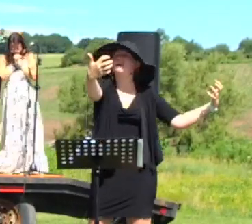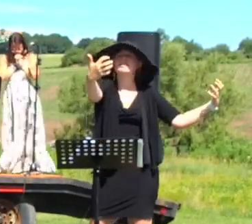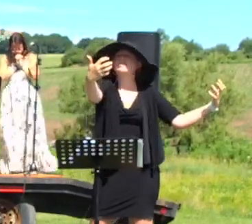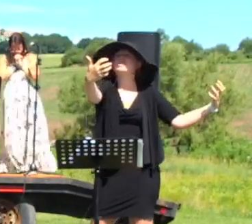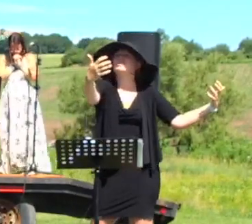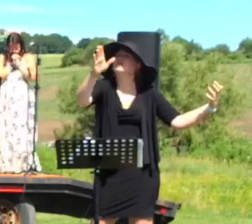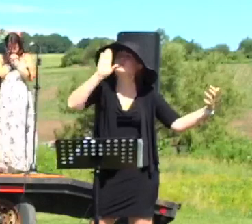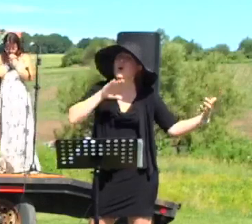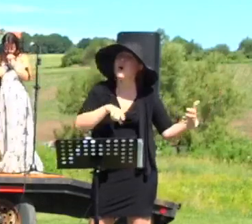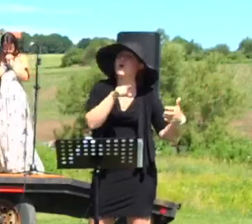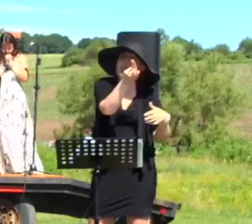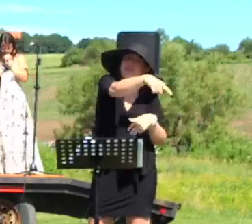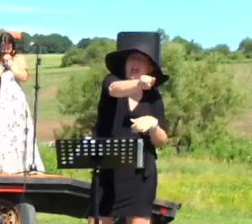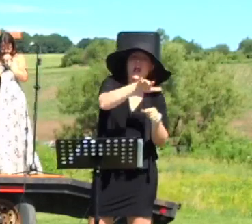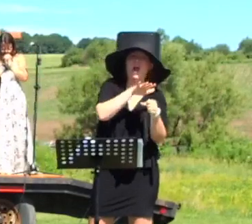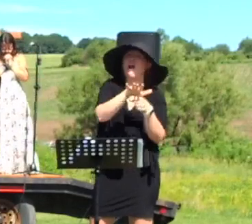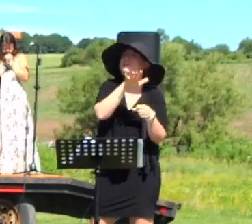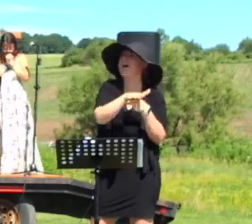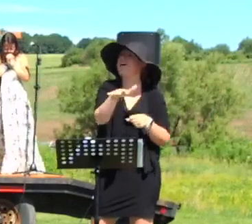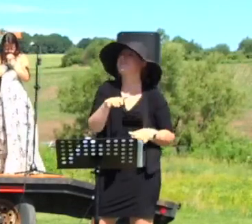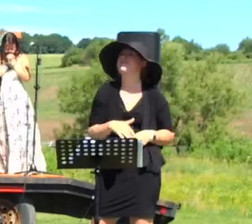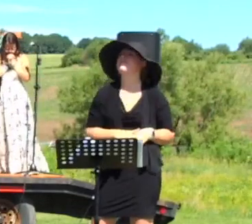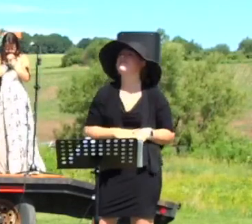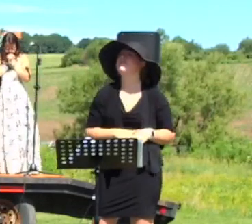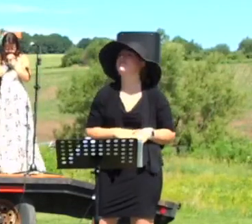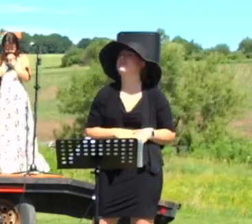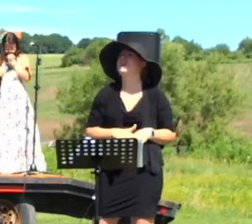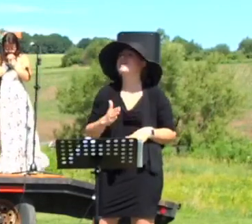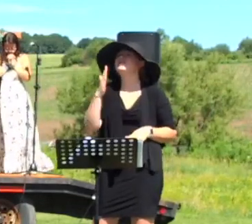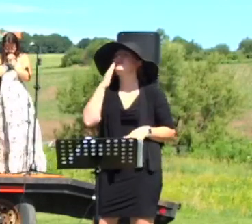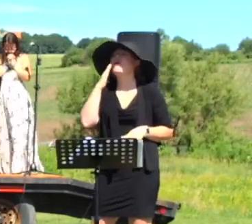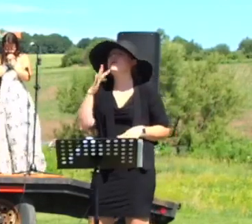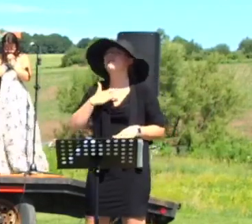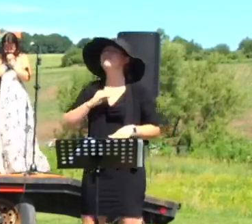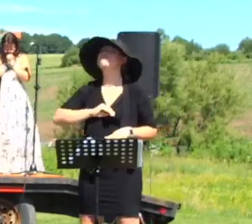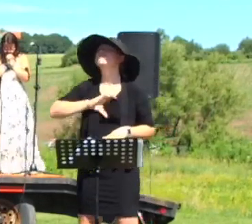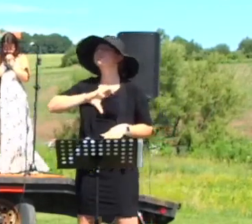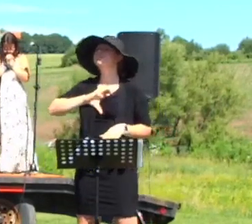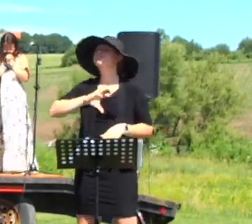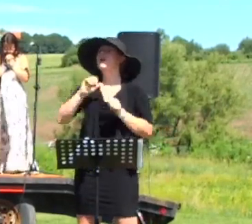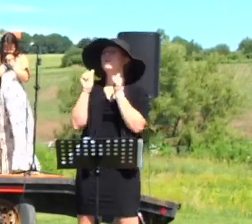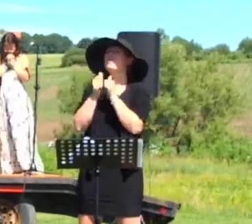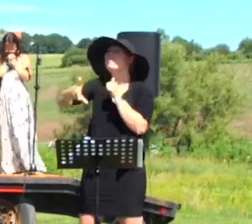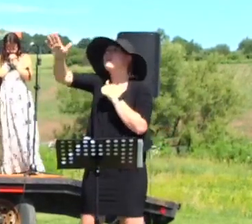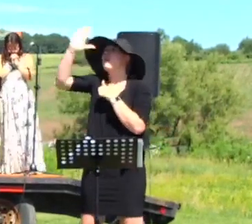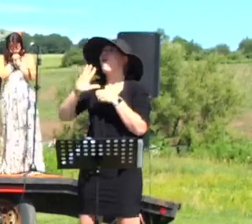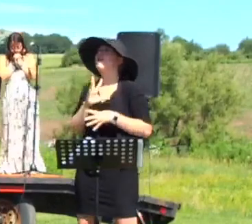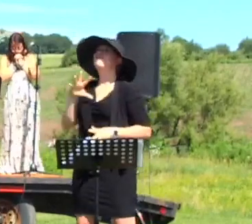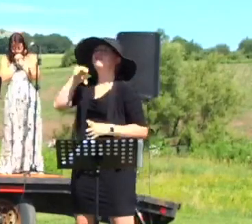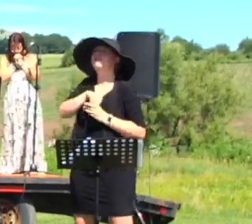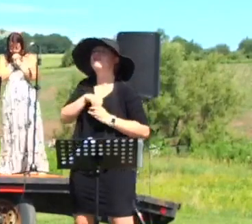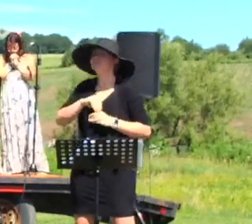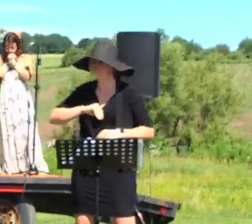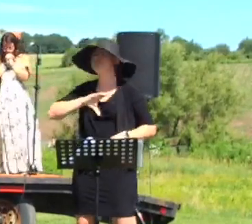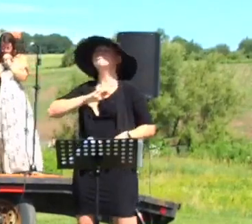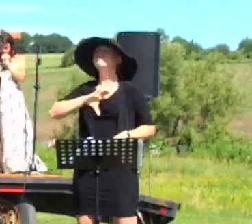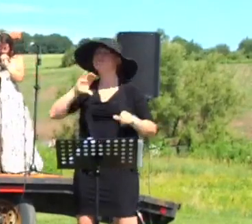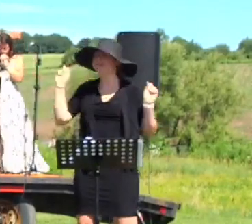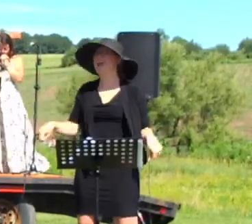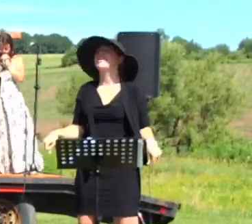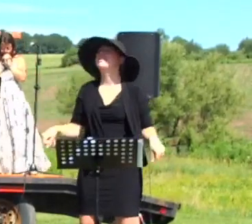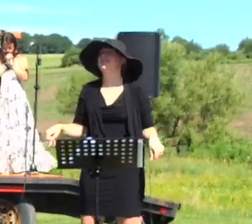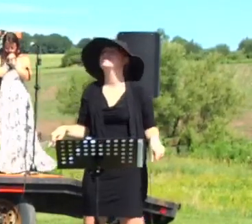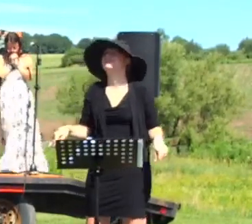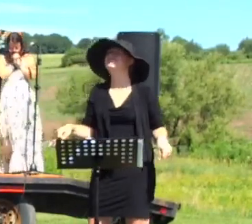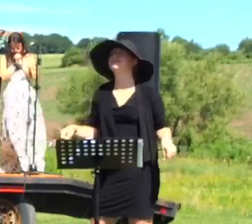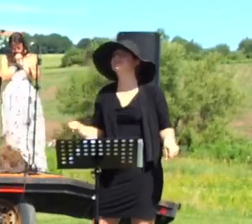just know that they're enough. To know that through you, they are enough. Lord God, allow them